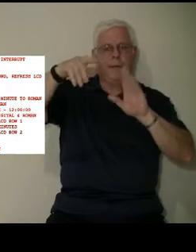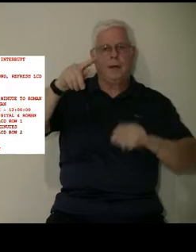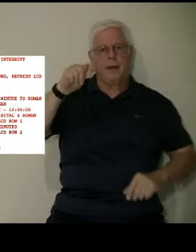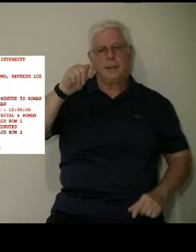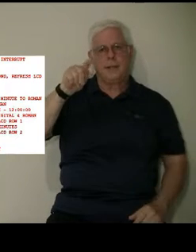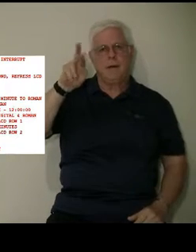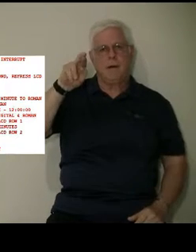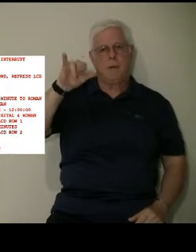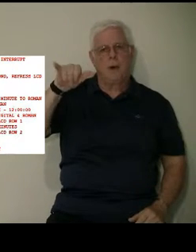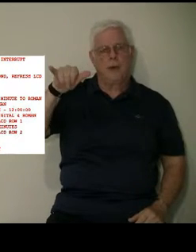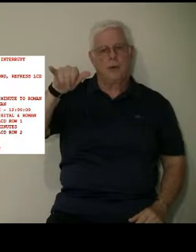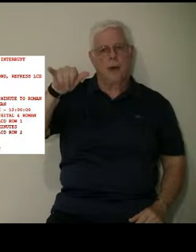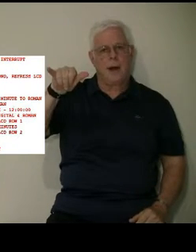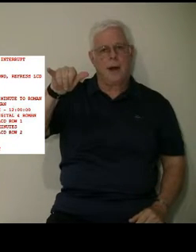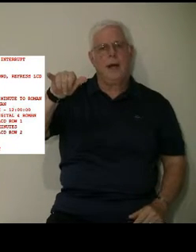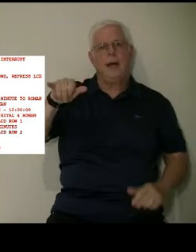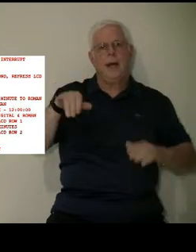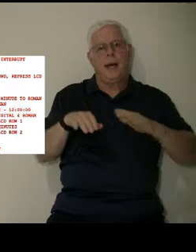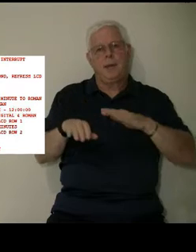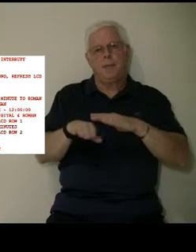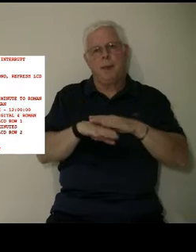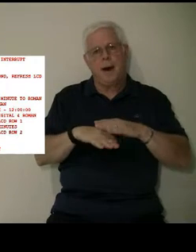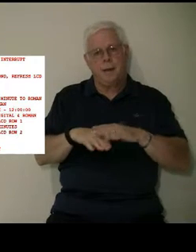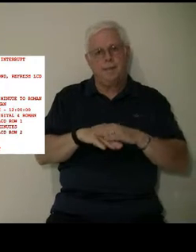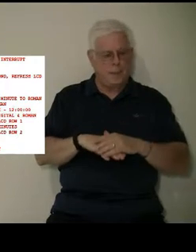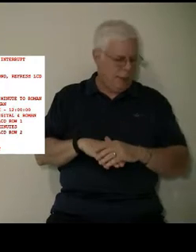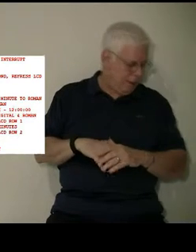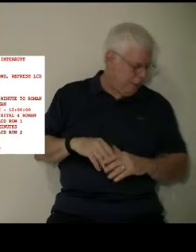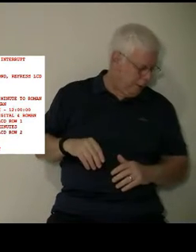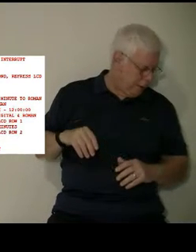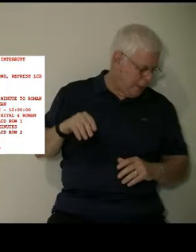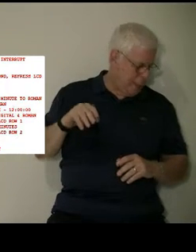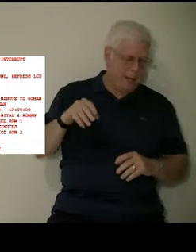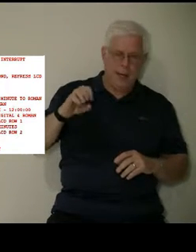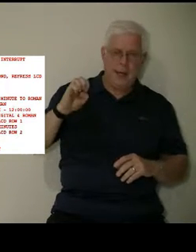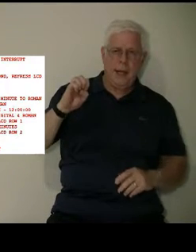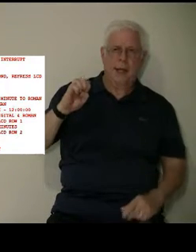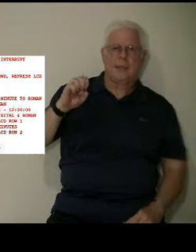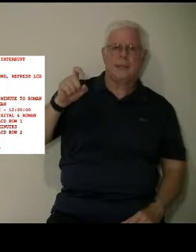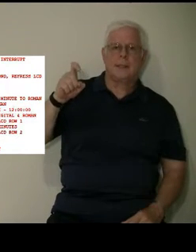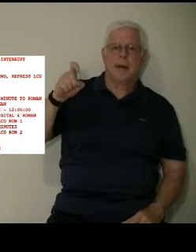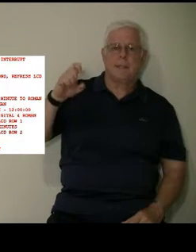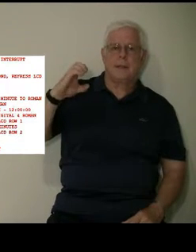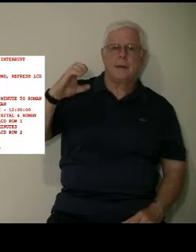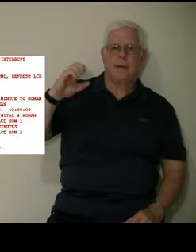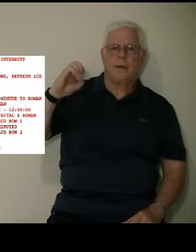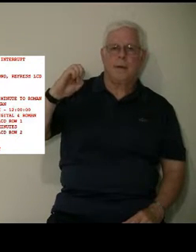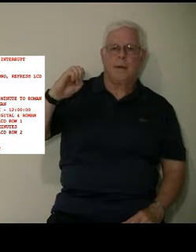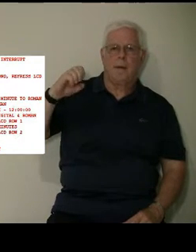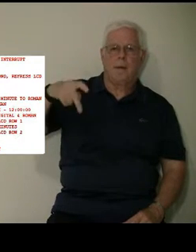got a try try, and at the bottom there's a except